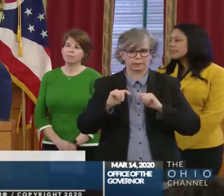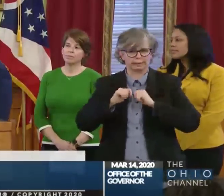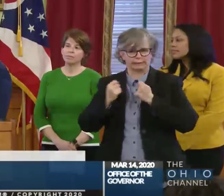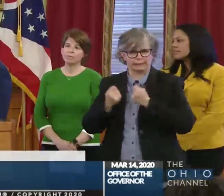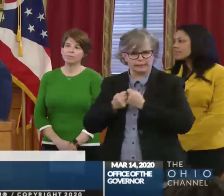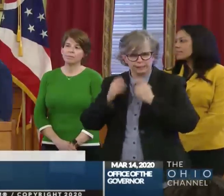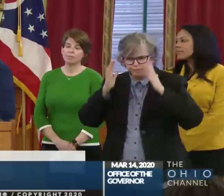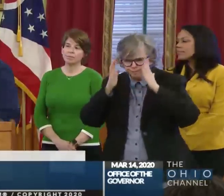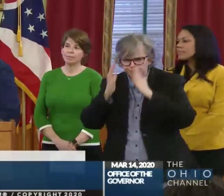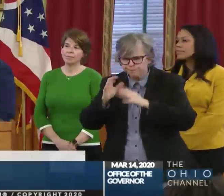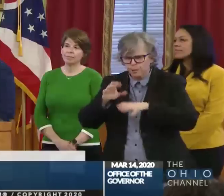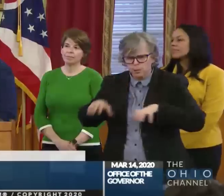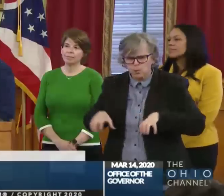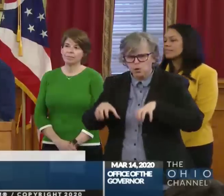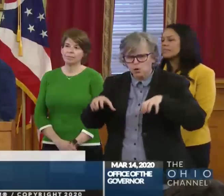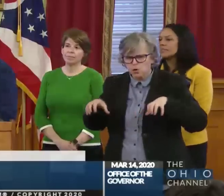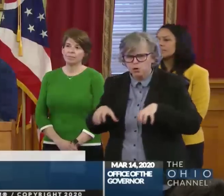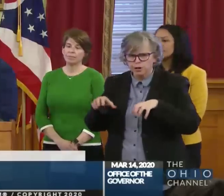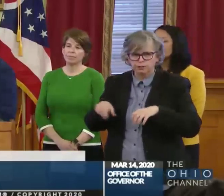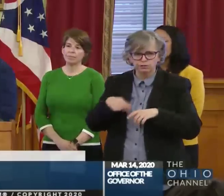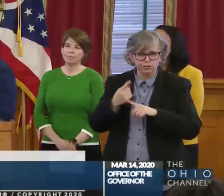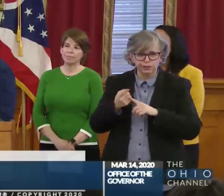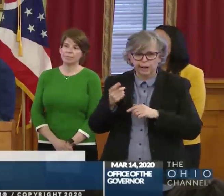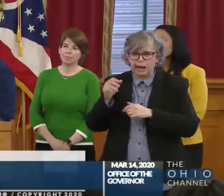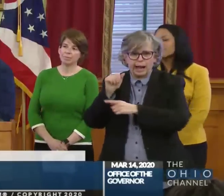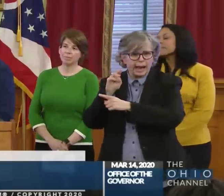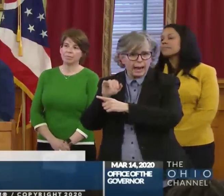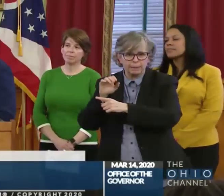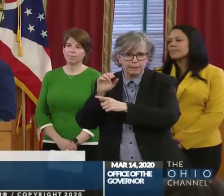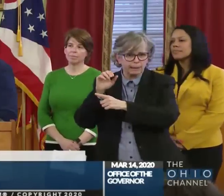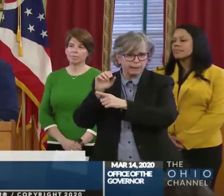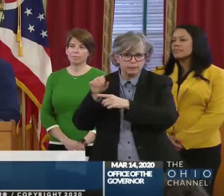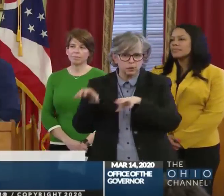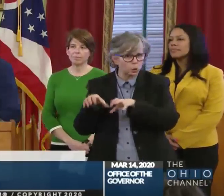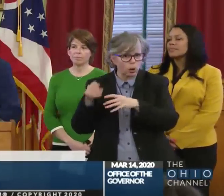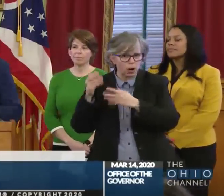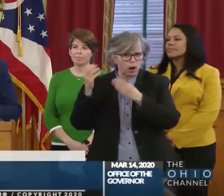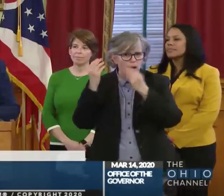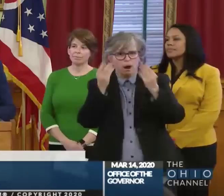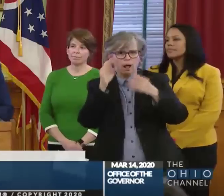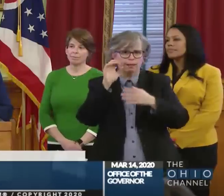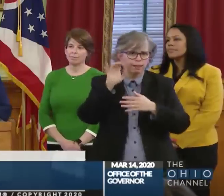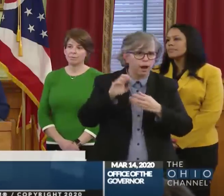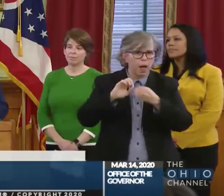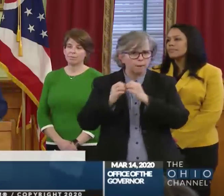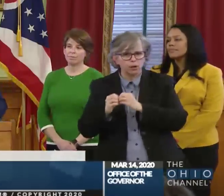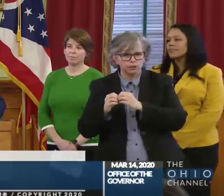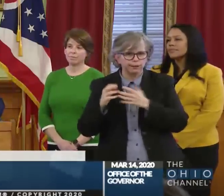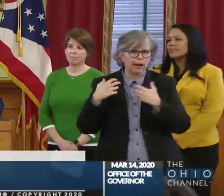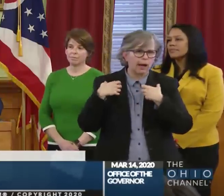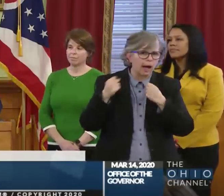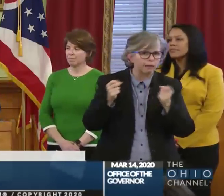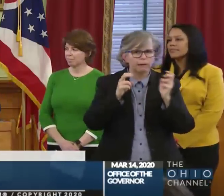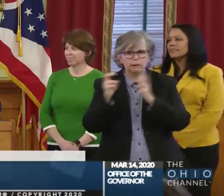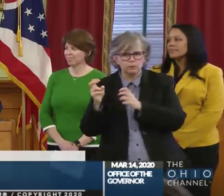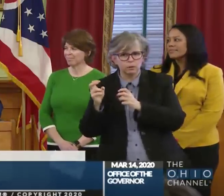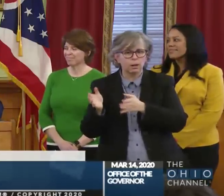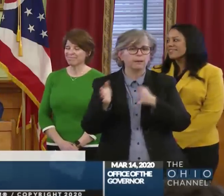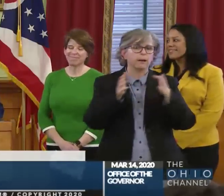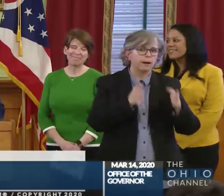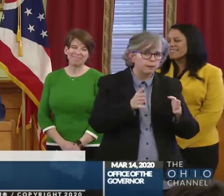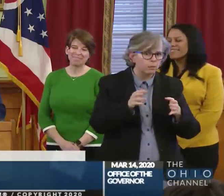do what Amy's doing to keep you updated on the latest health issues, but we're also, working